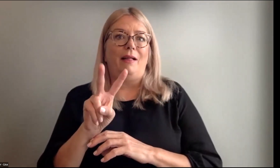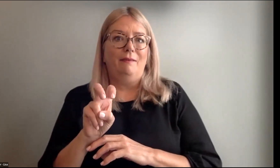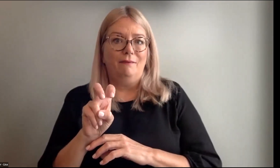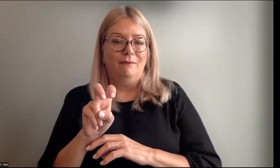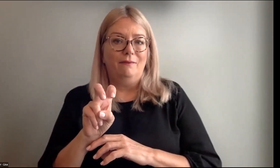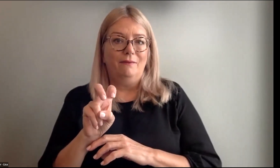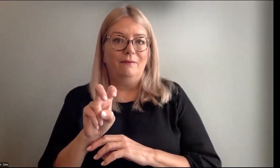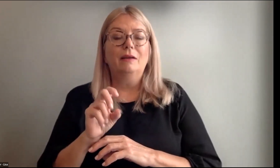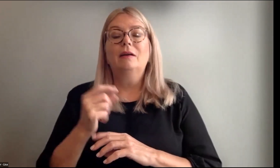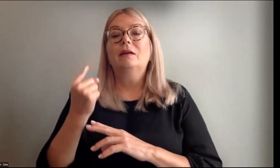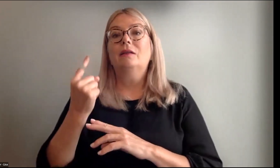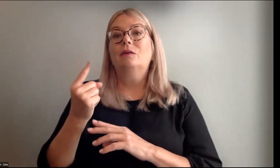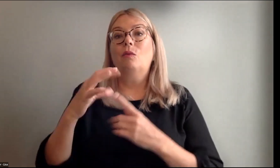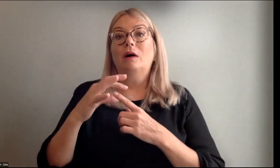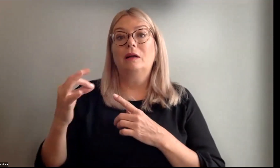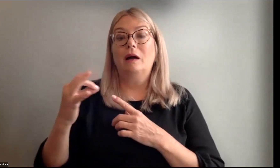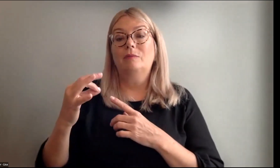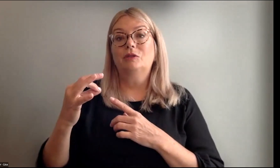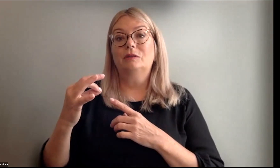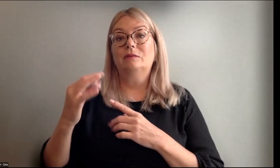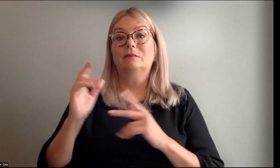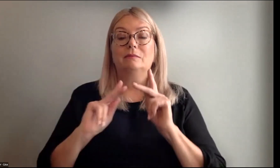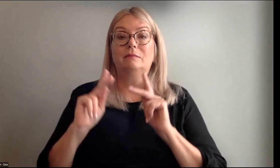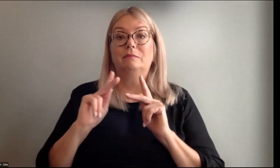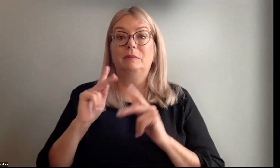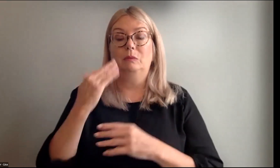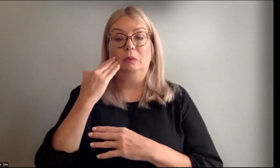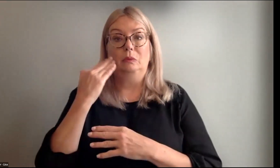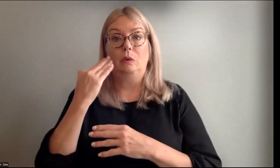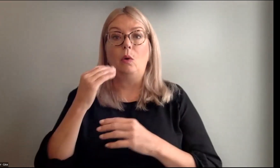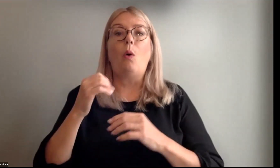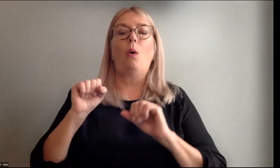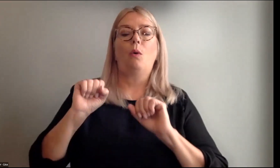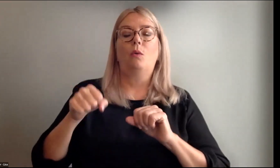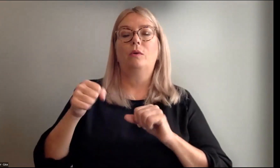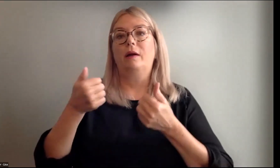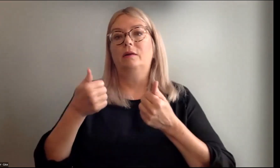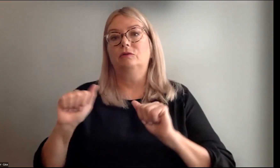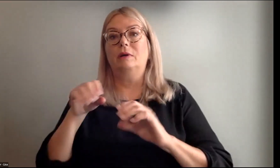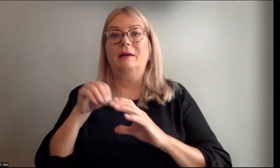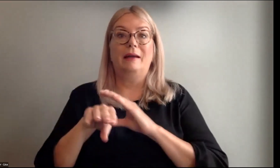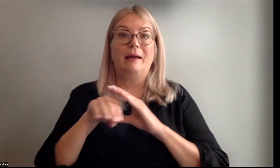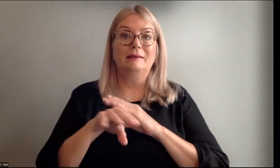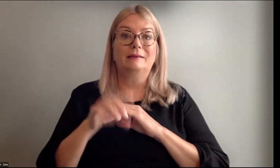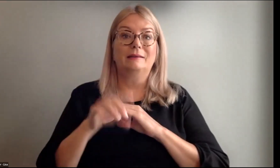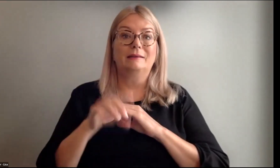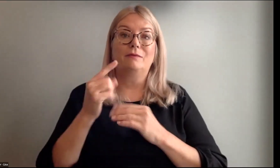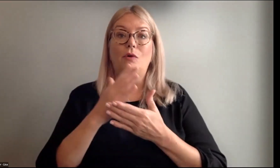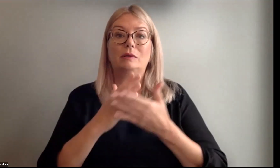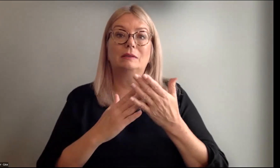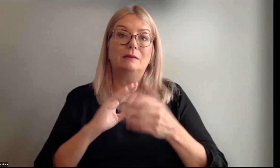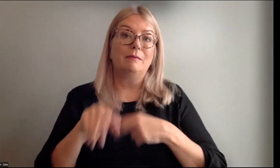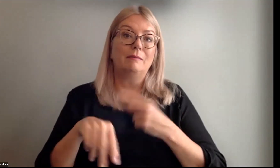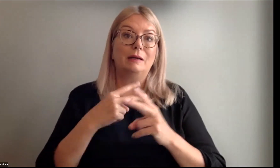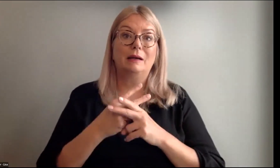the one option that claimants may know that they can try to access for some kind of relief for their